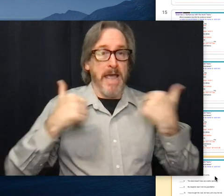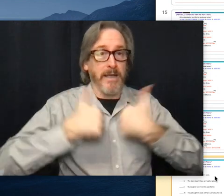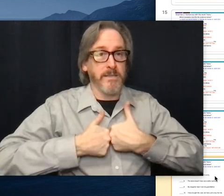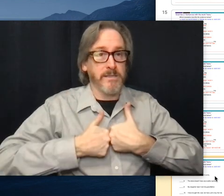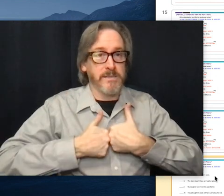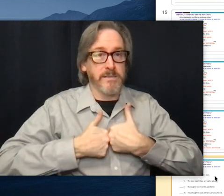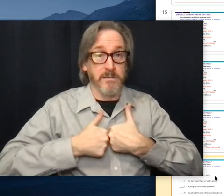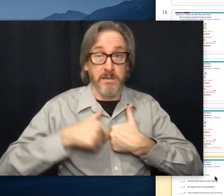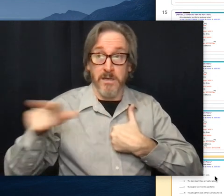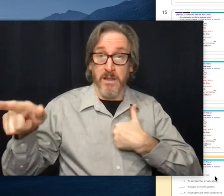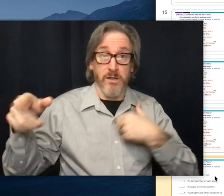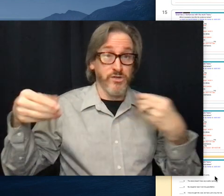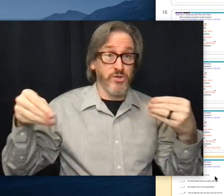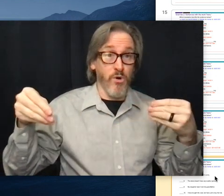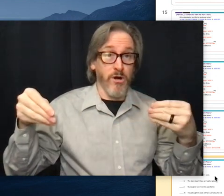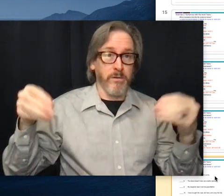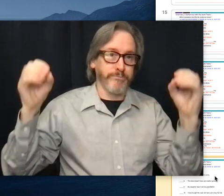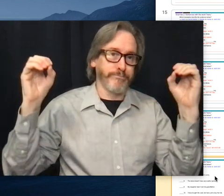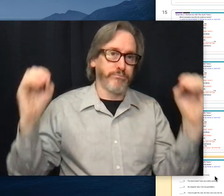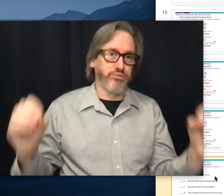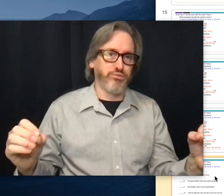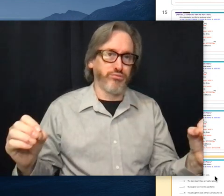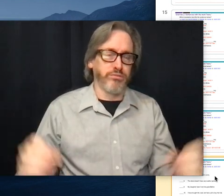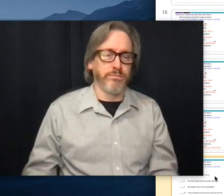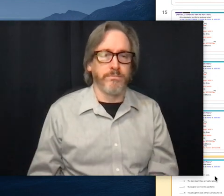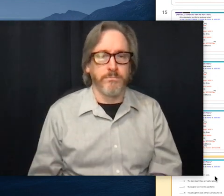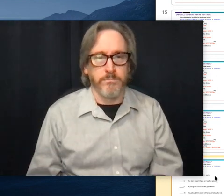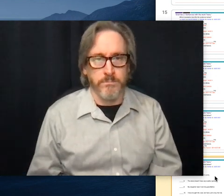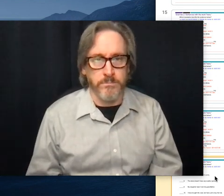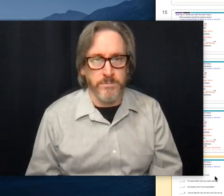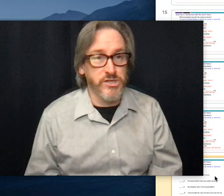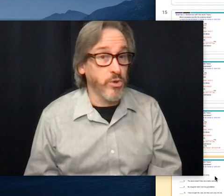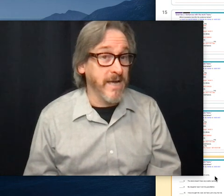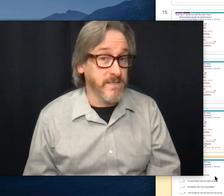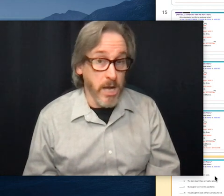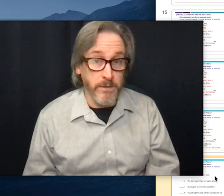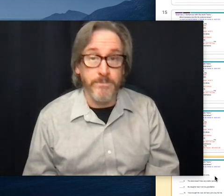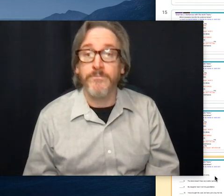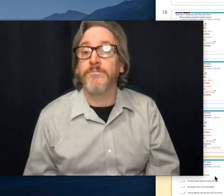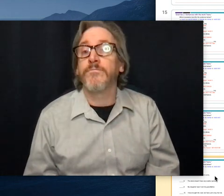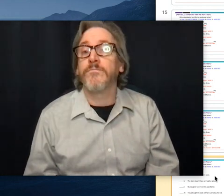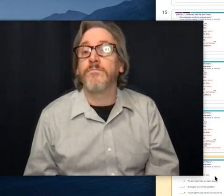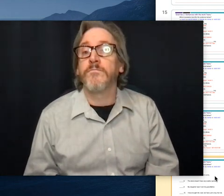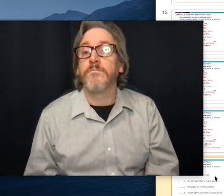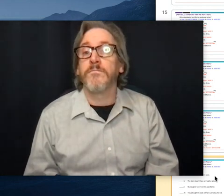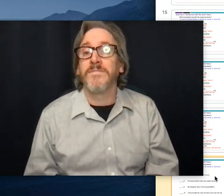leather jackets. Store, the store has none.